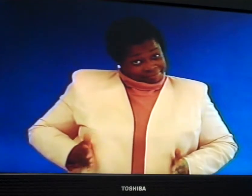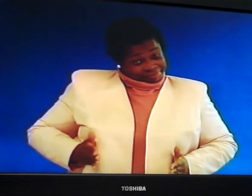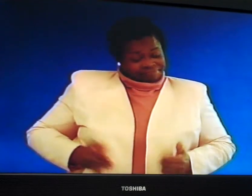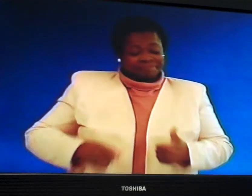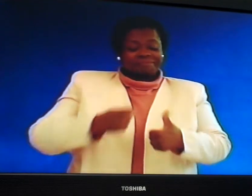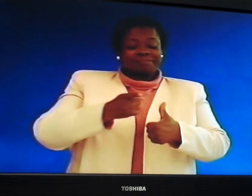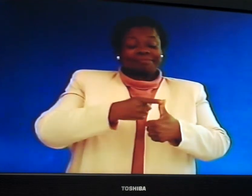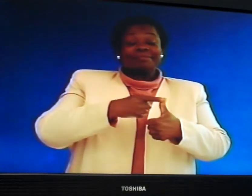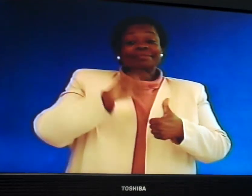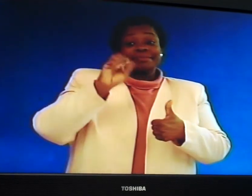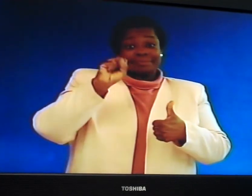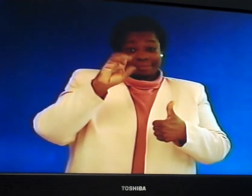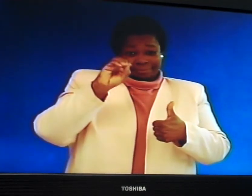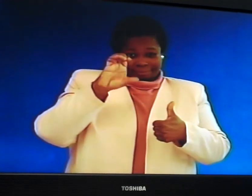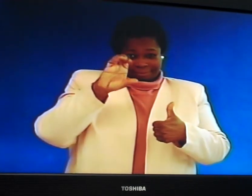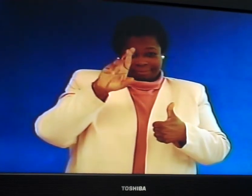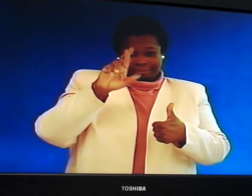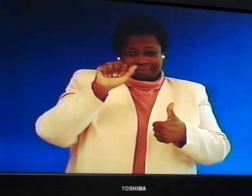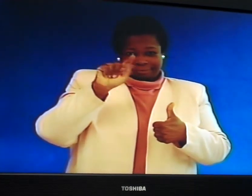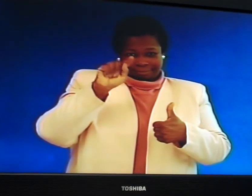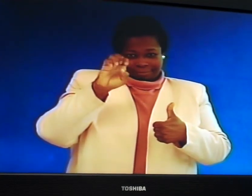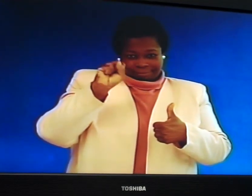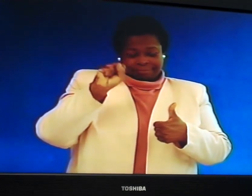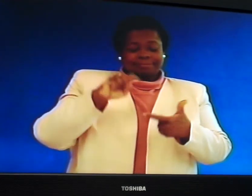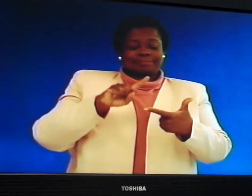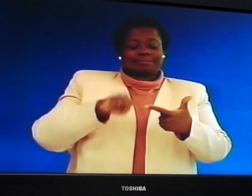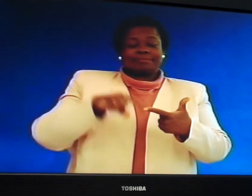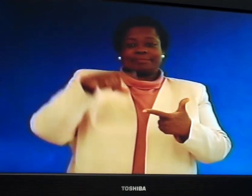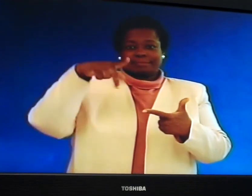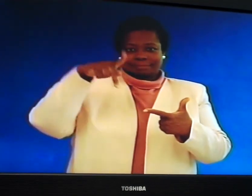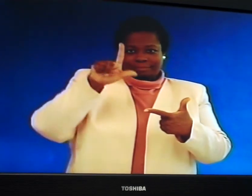Now, we will also discuss the Greek philosophers.